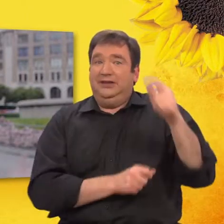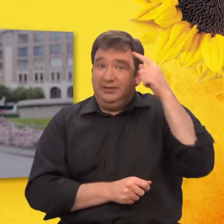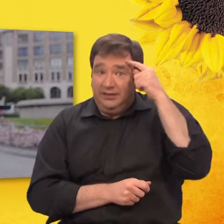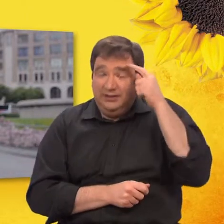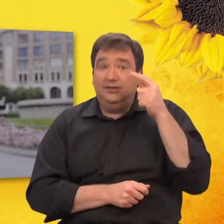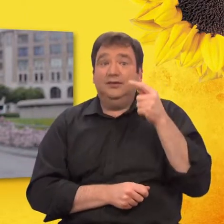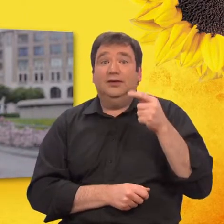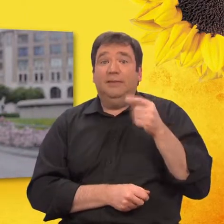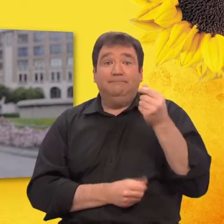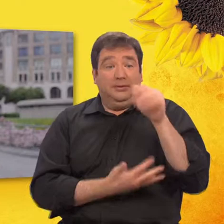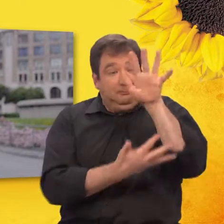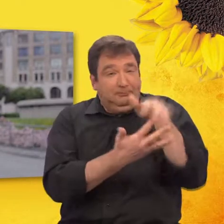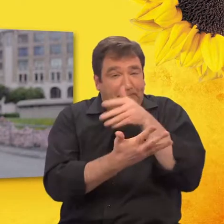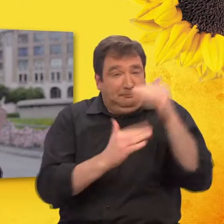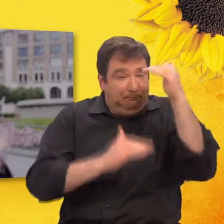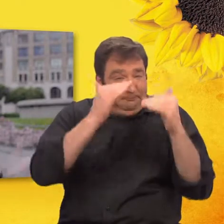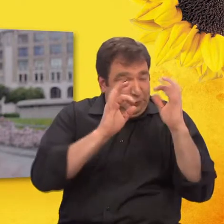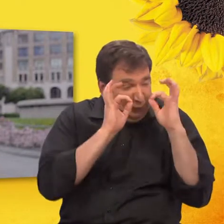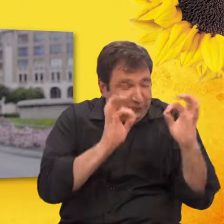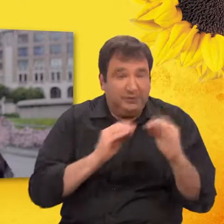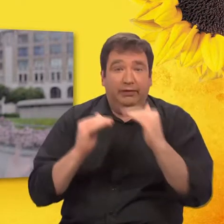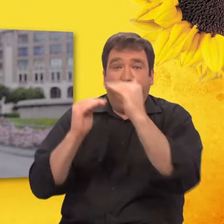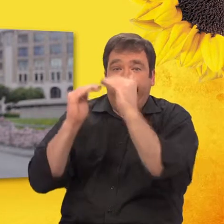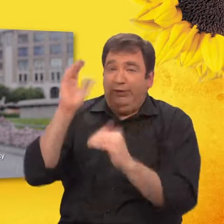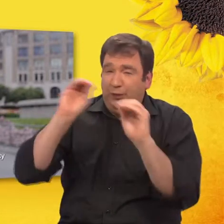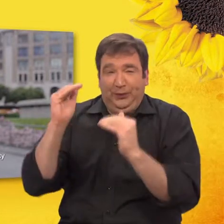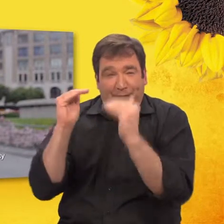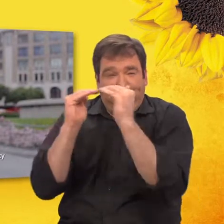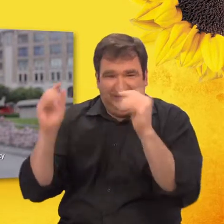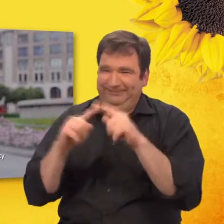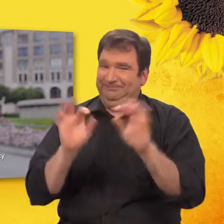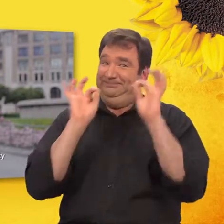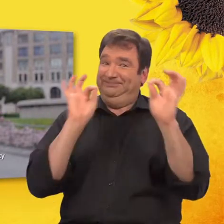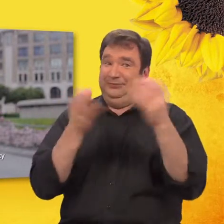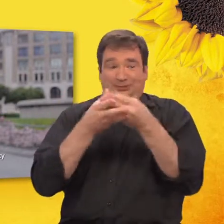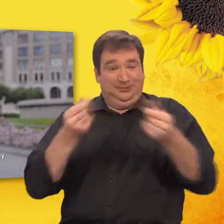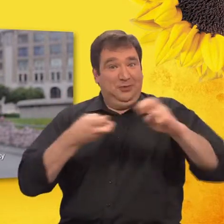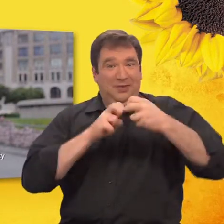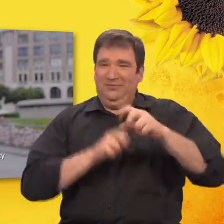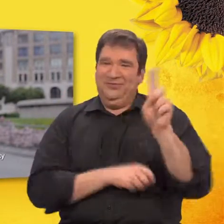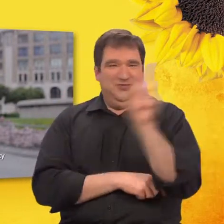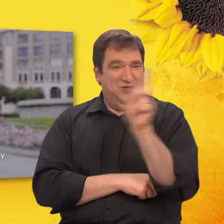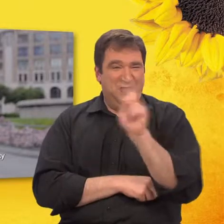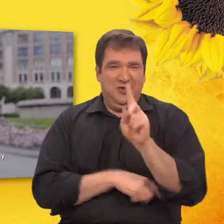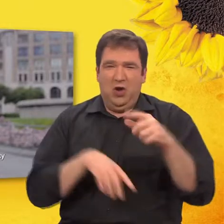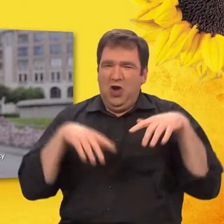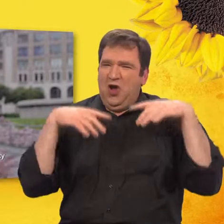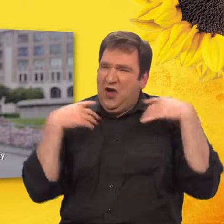primacía ideológica europea en términos de neoliberalismo, en términos de, digamos, primar